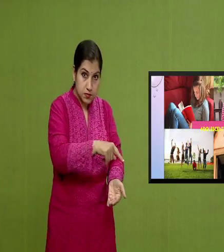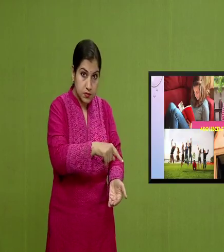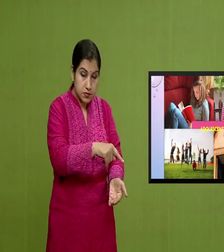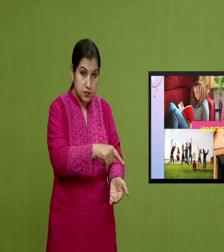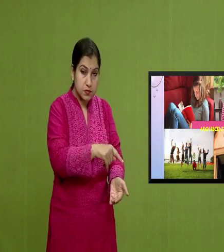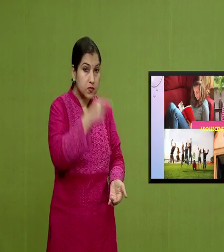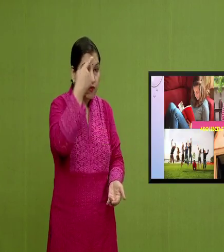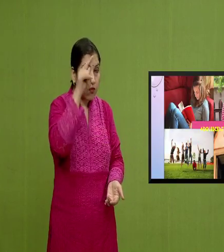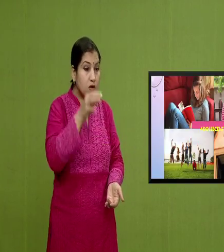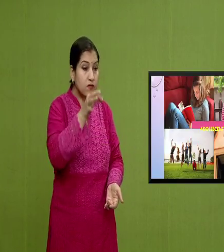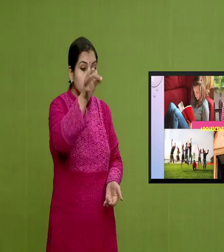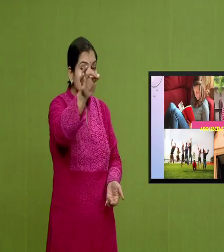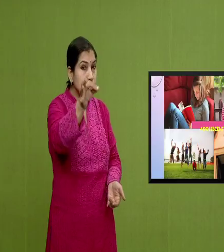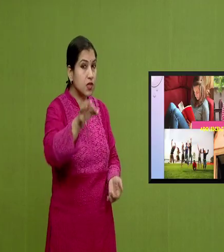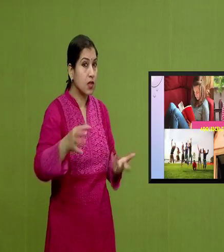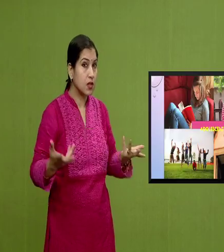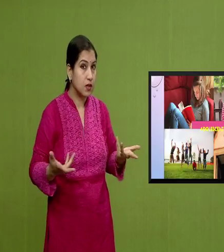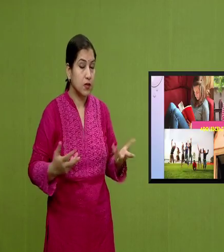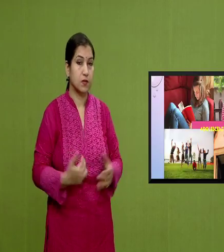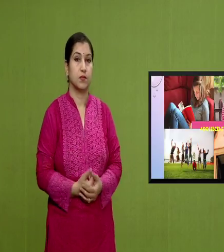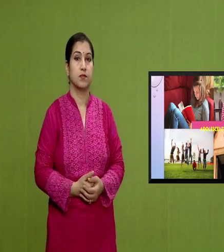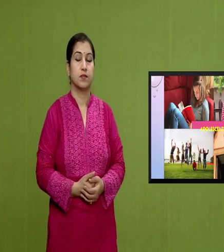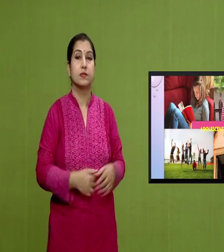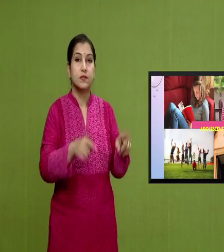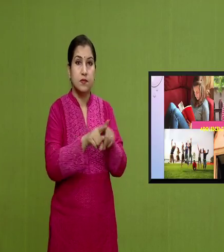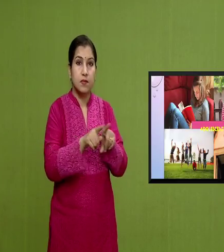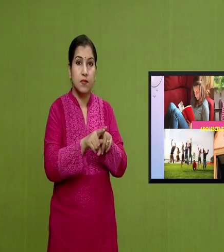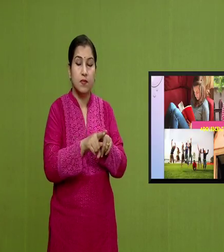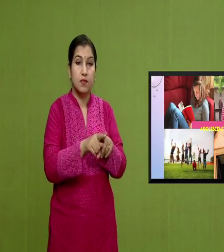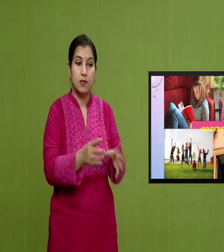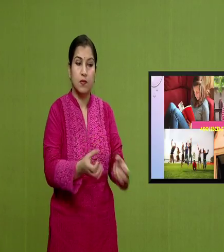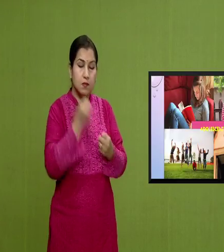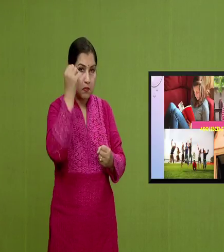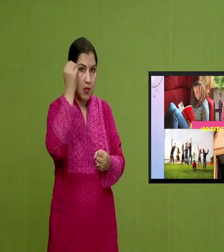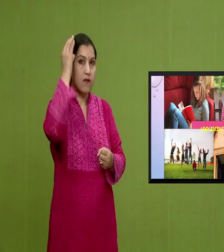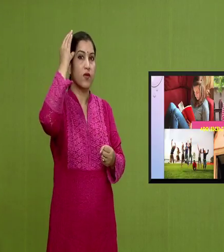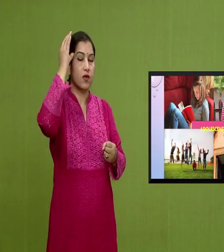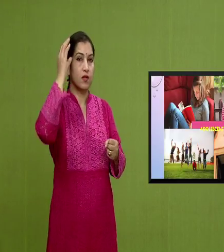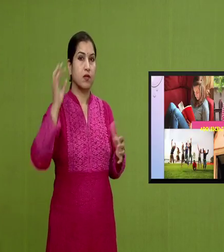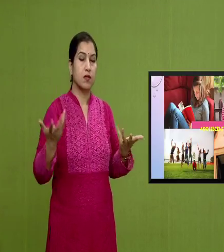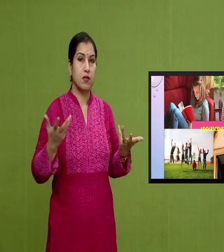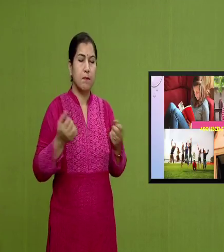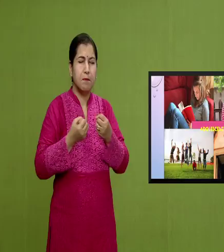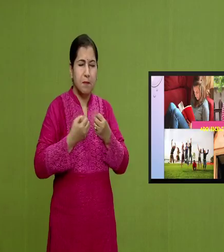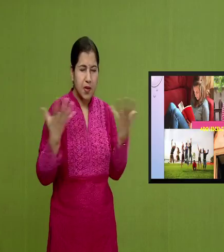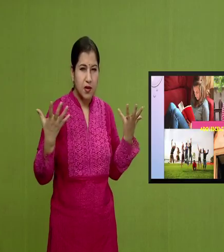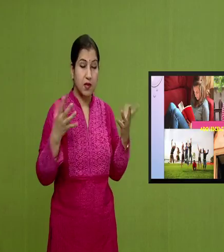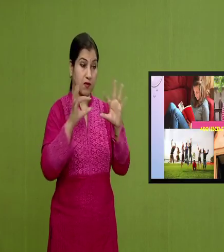for future life and get them aware in many family